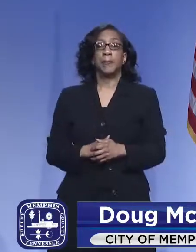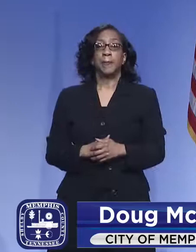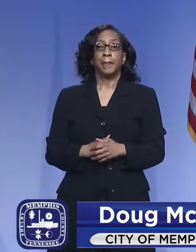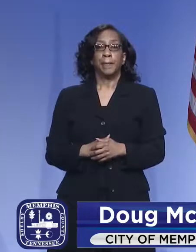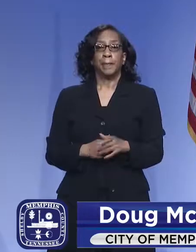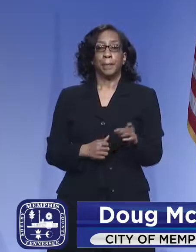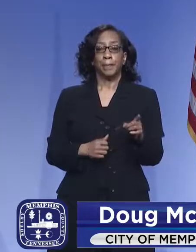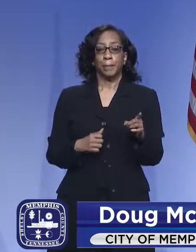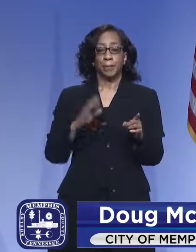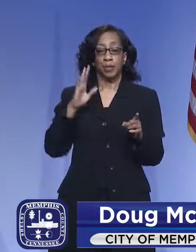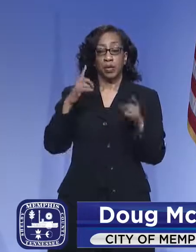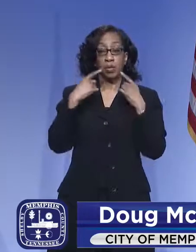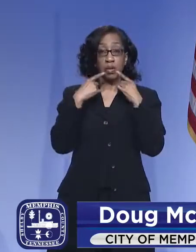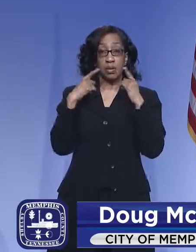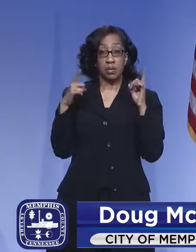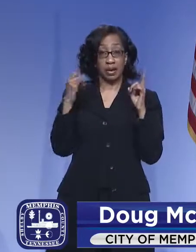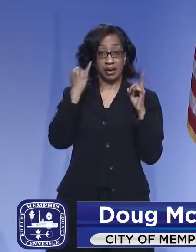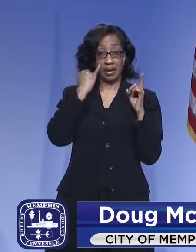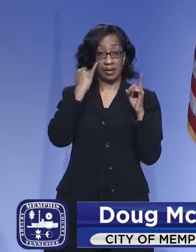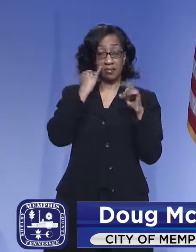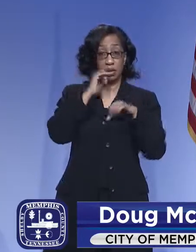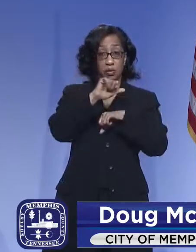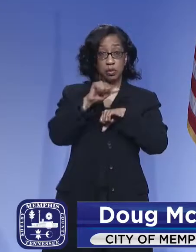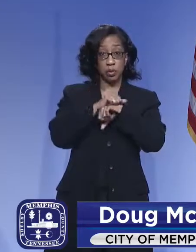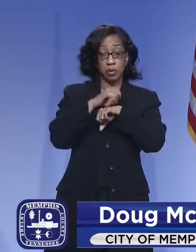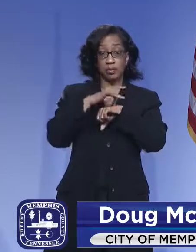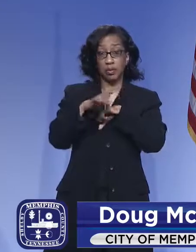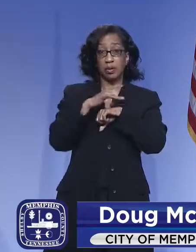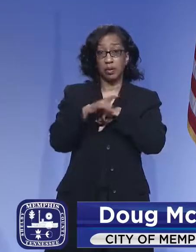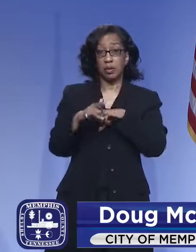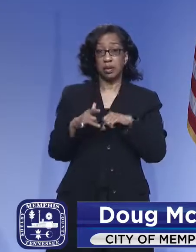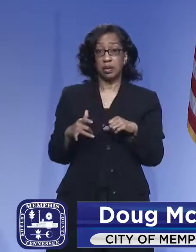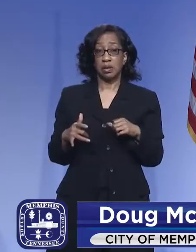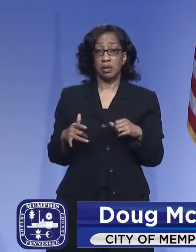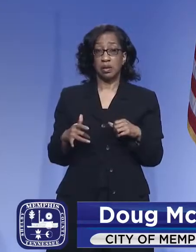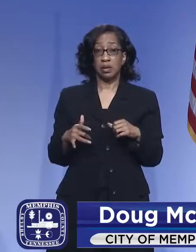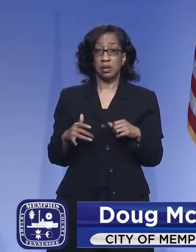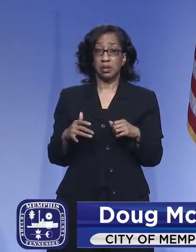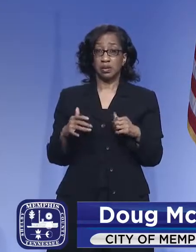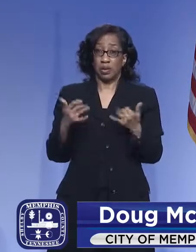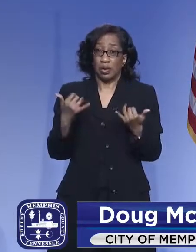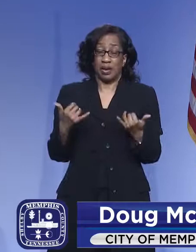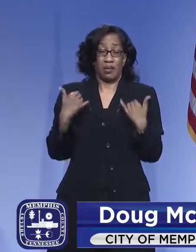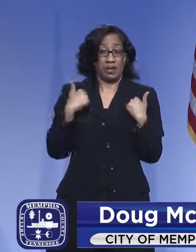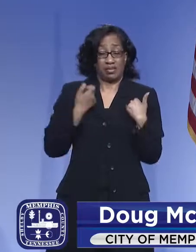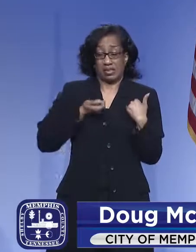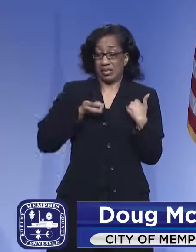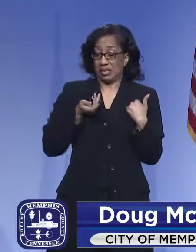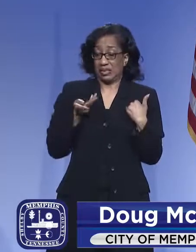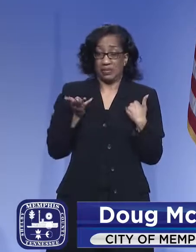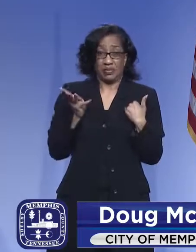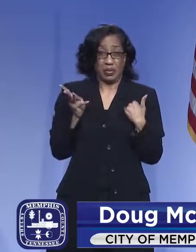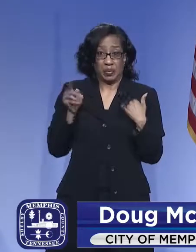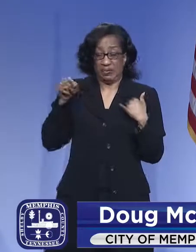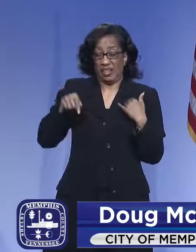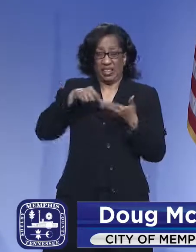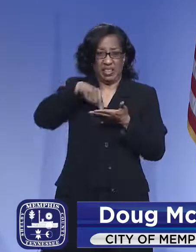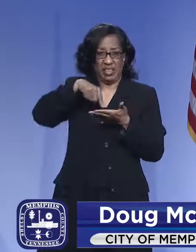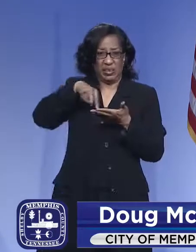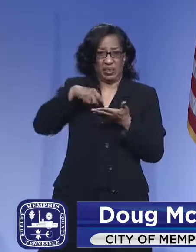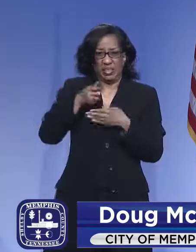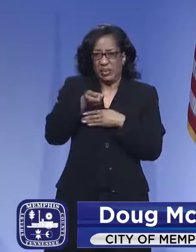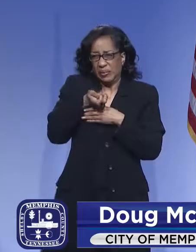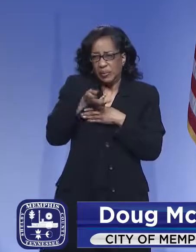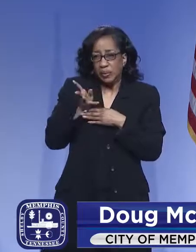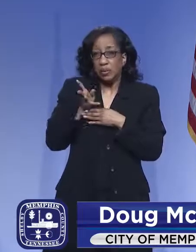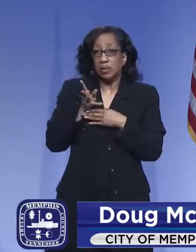So we'll announce if there are any appointments that are available. We're down to just very few, to be honest, Brad, the rest of this week. So as I said,